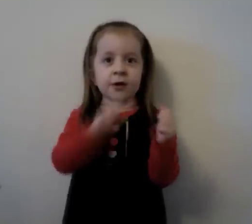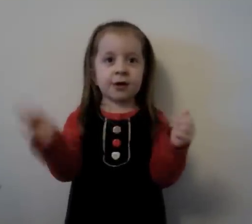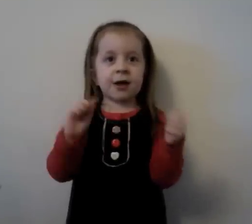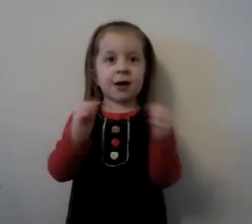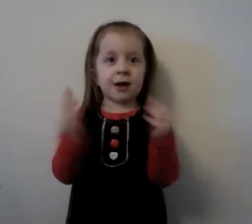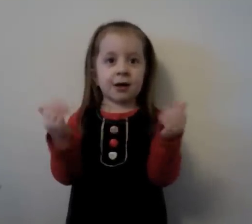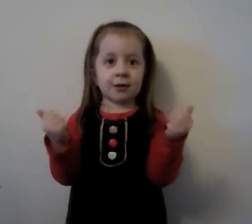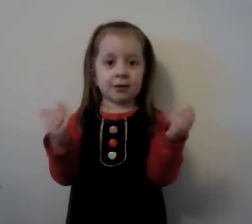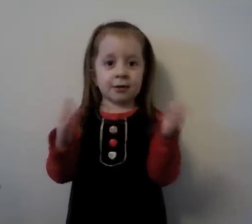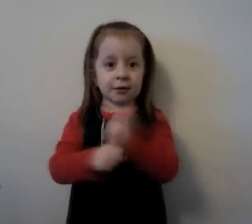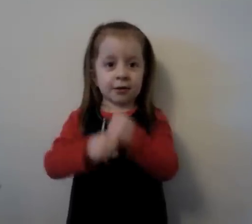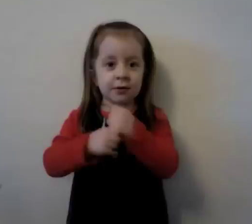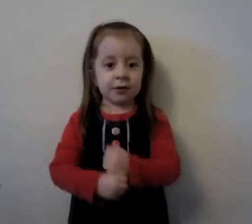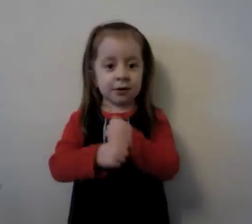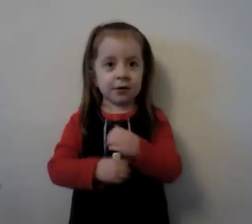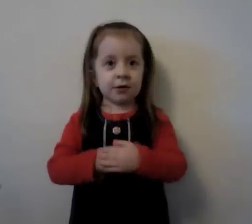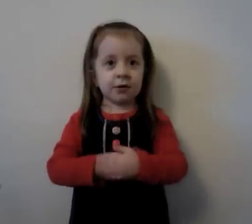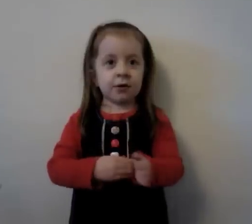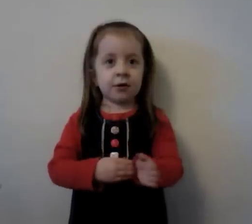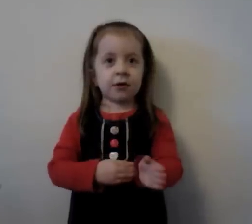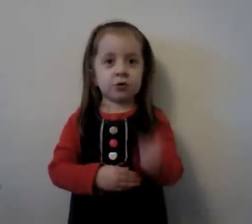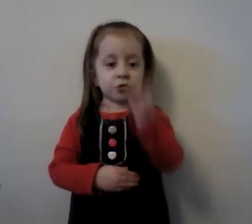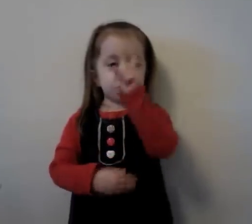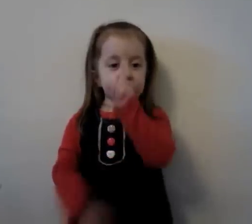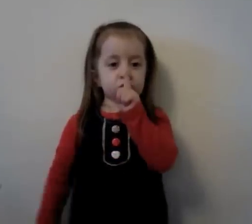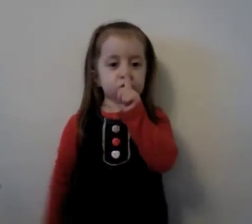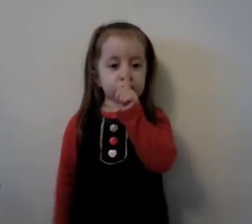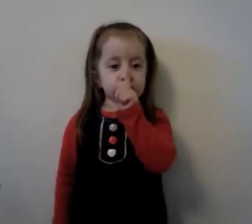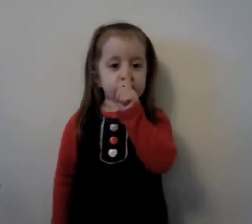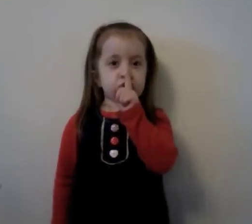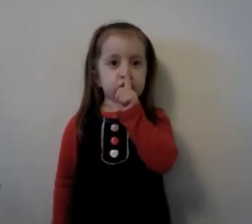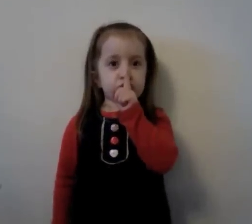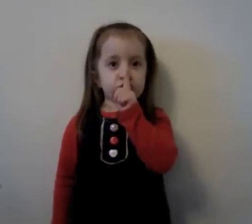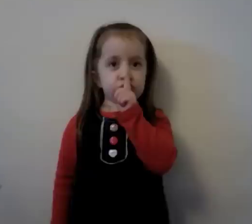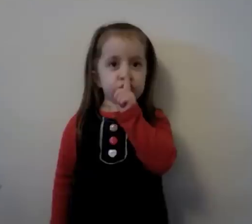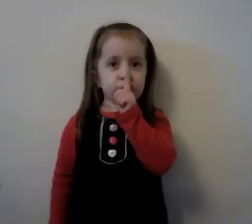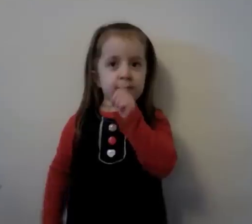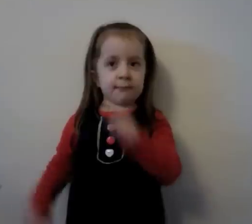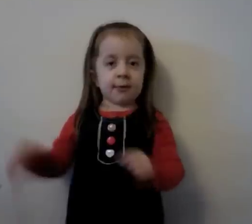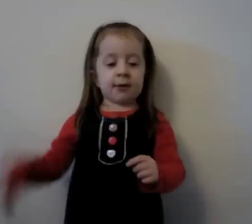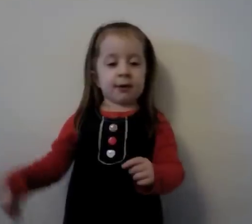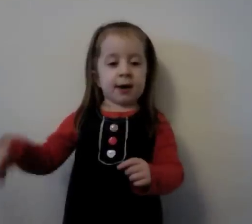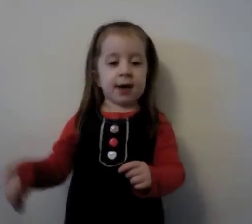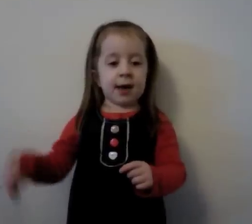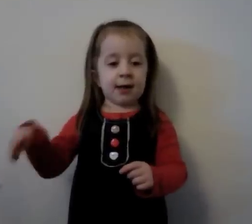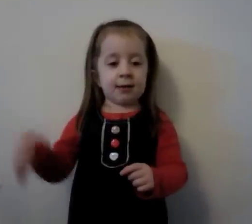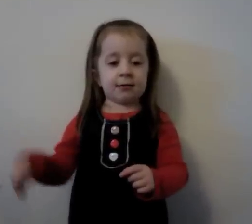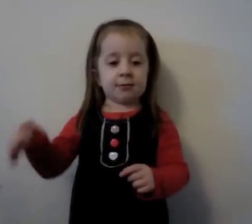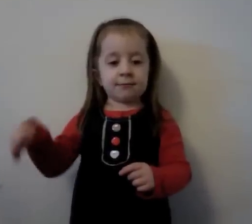chapel doors, shh, be still, is a